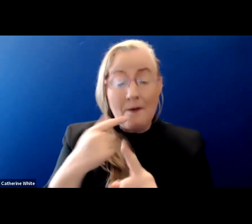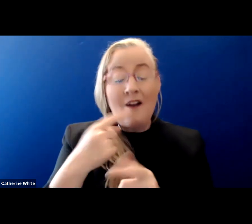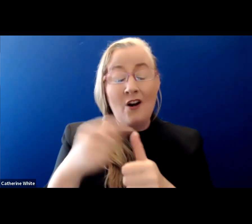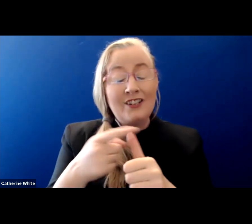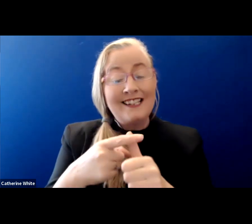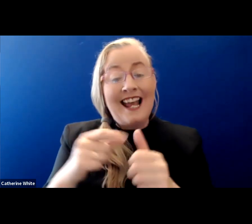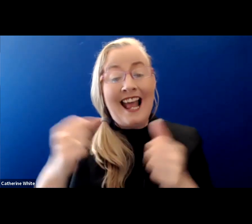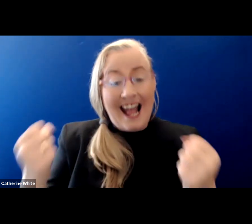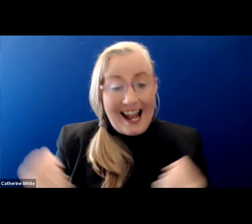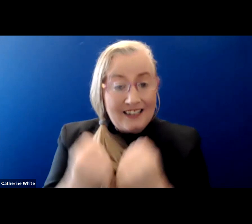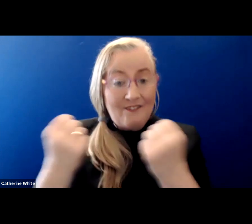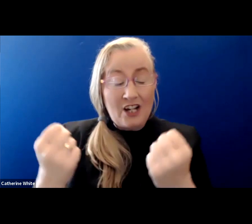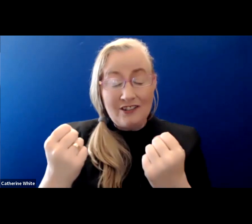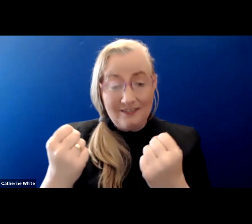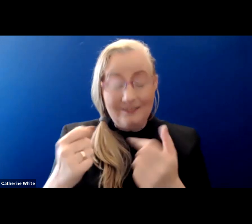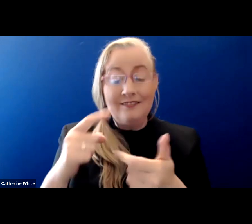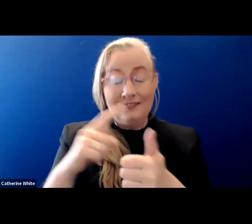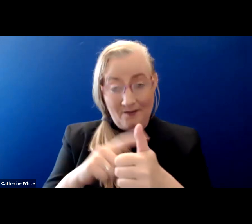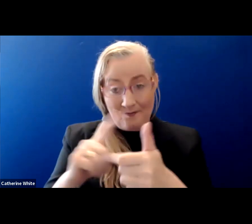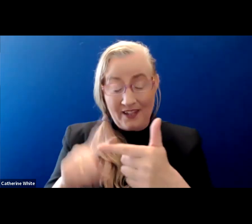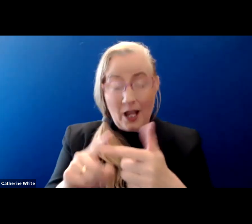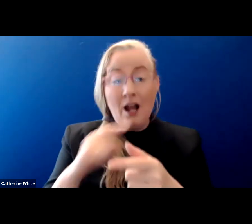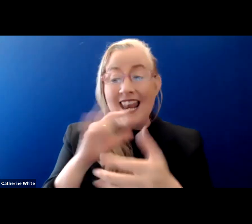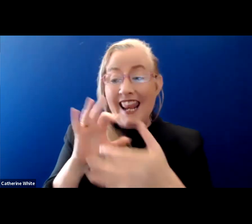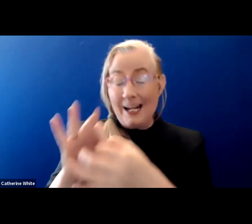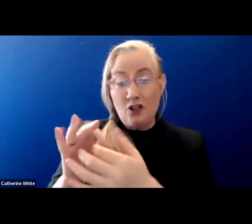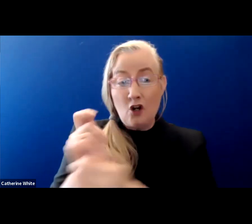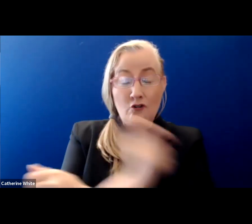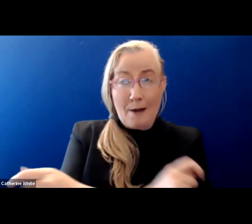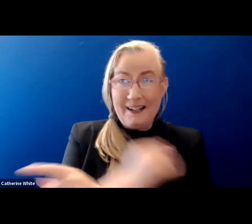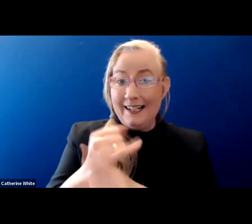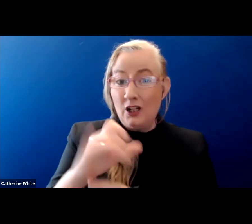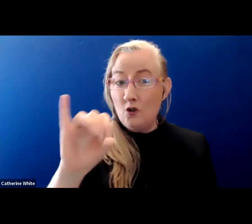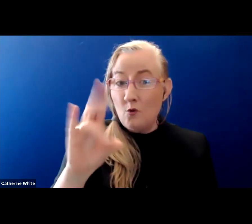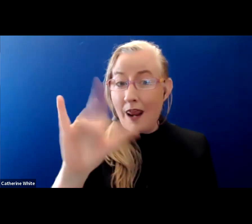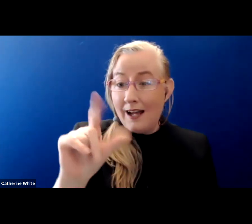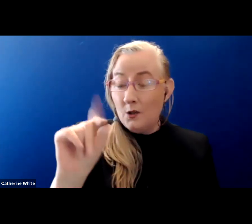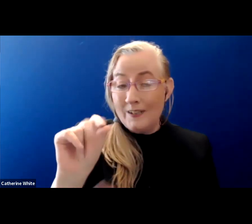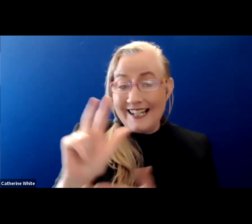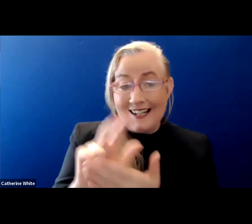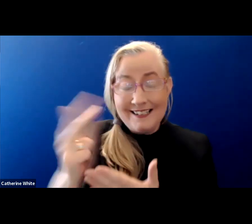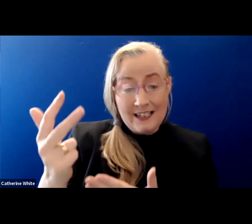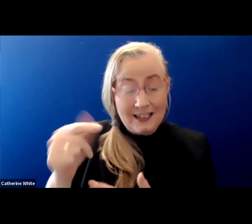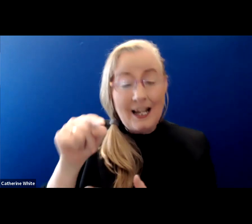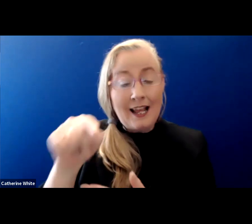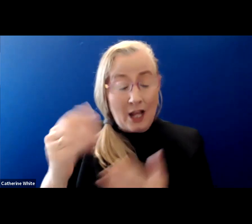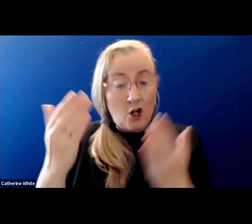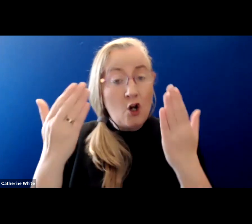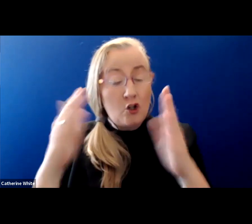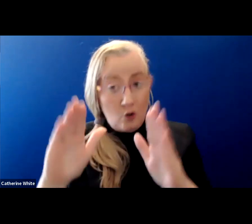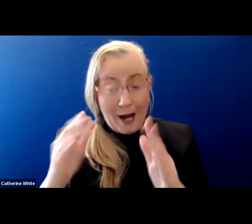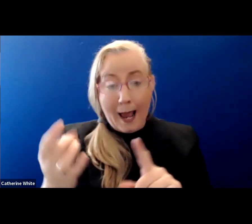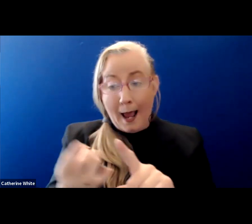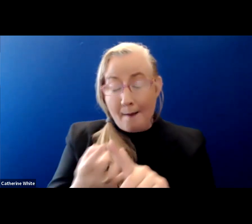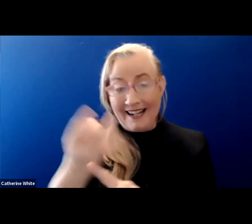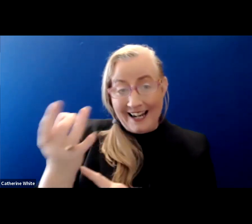of the ICC's jurisdiction over the crime of aggression in July 2018, which opens up the potential for the application